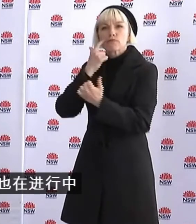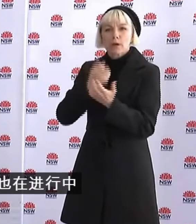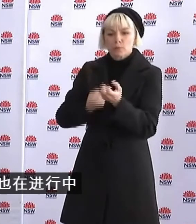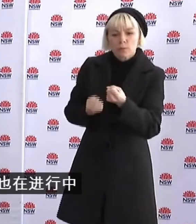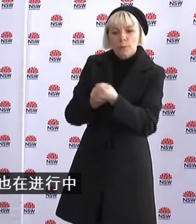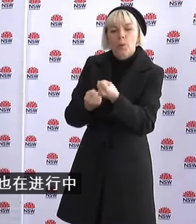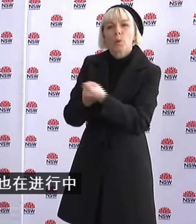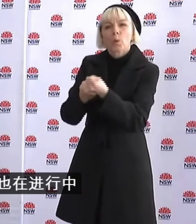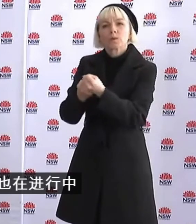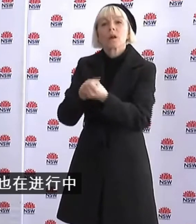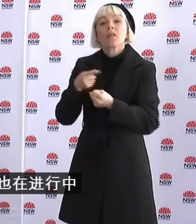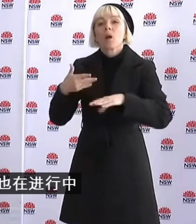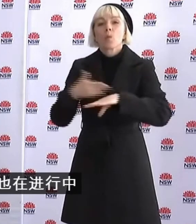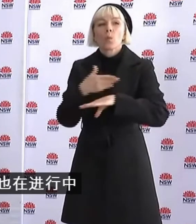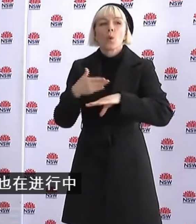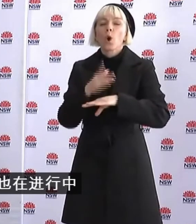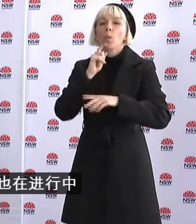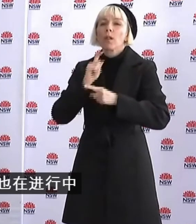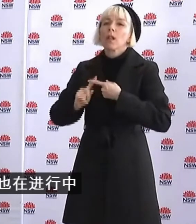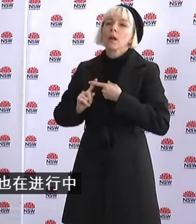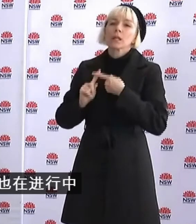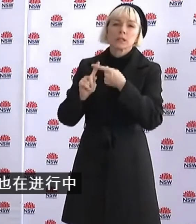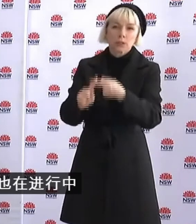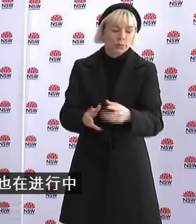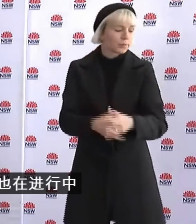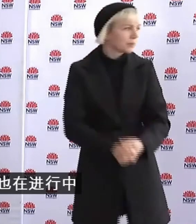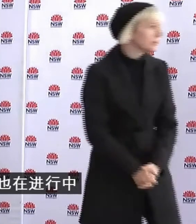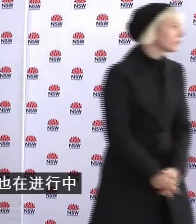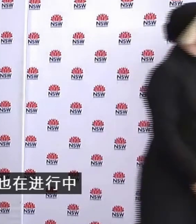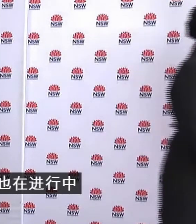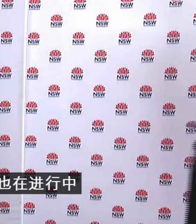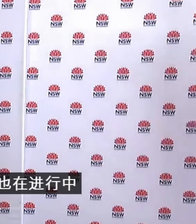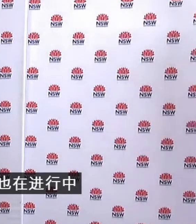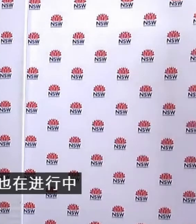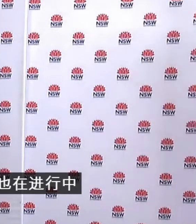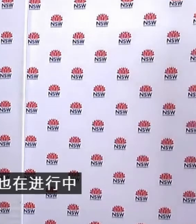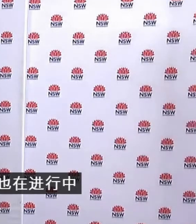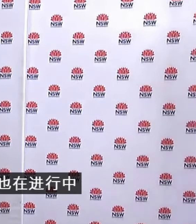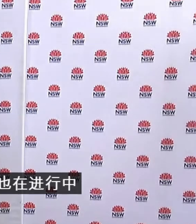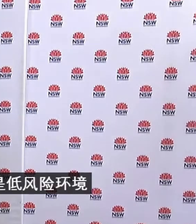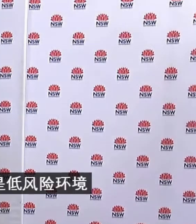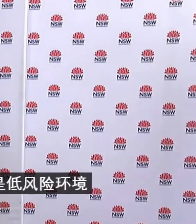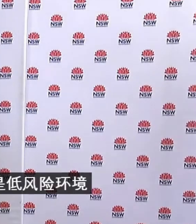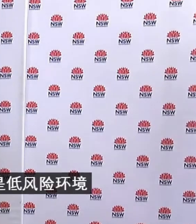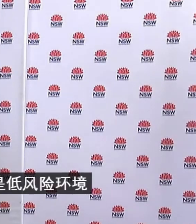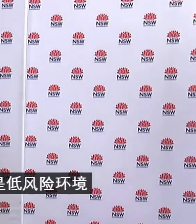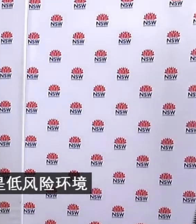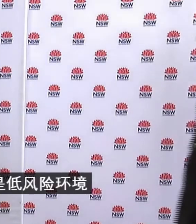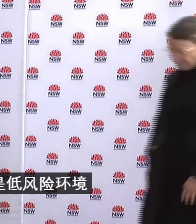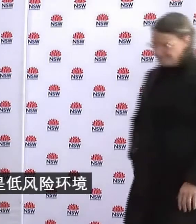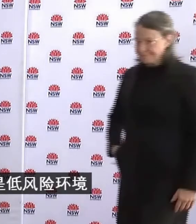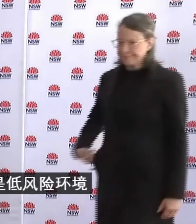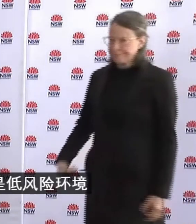is ongoing as well. You said you could consider easing. Yesterday you said you could consider easing restrictions